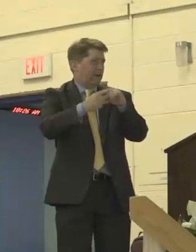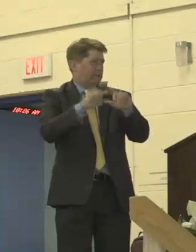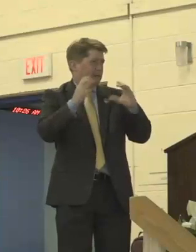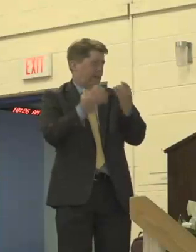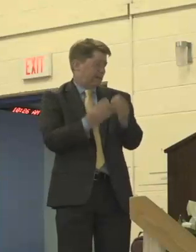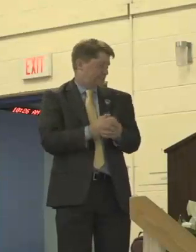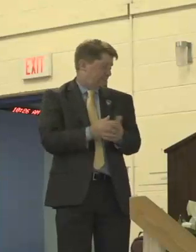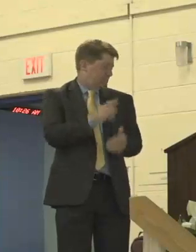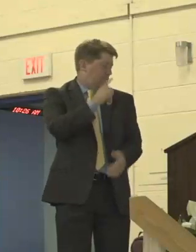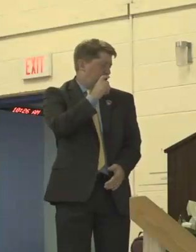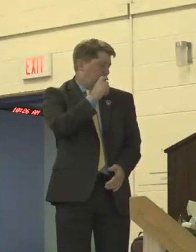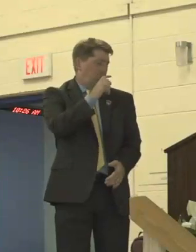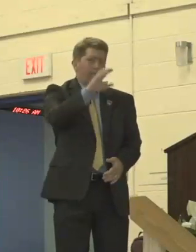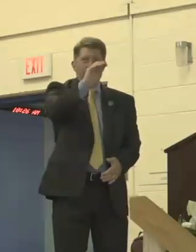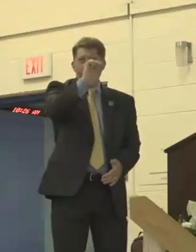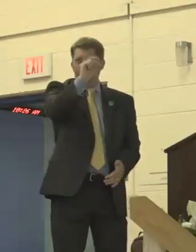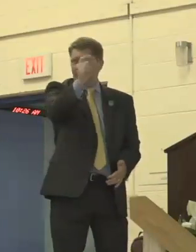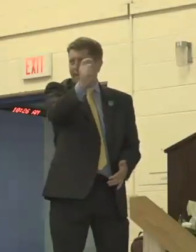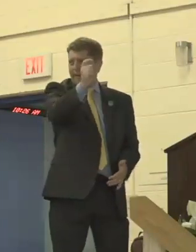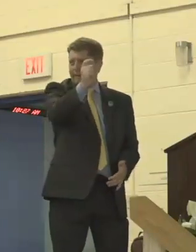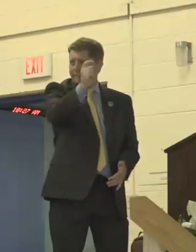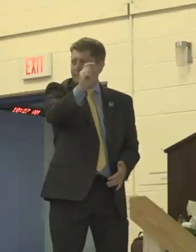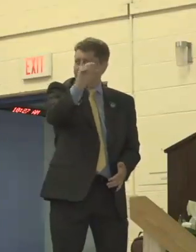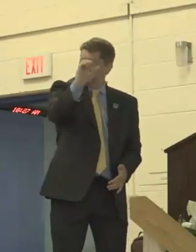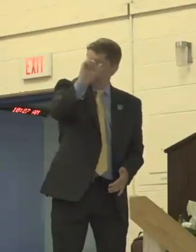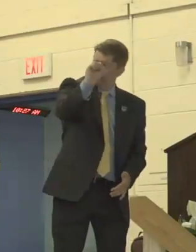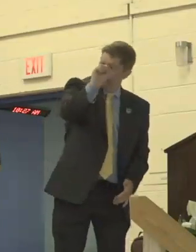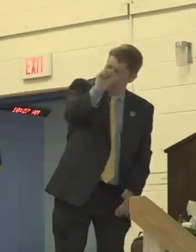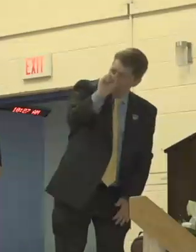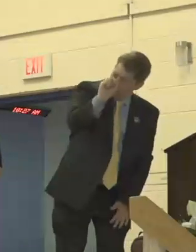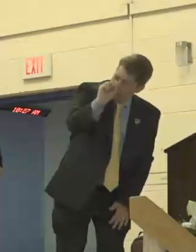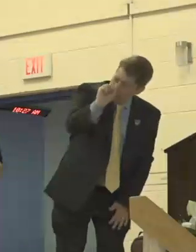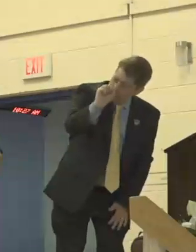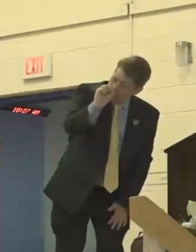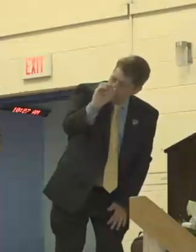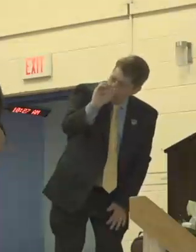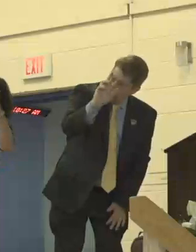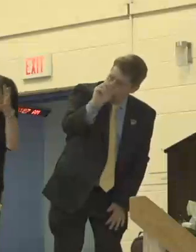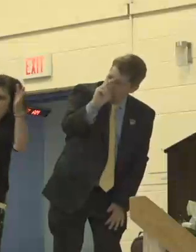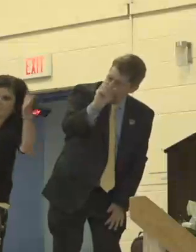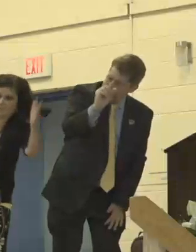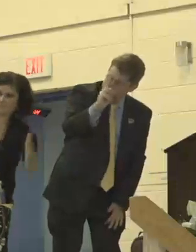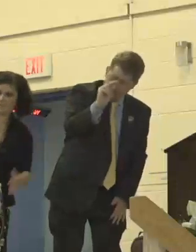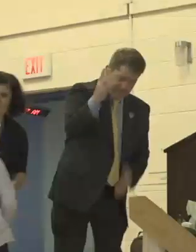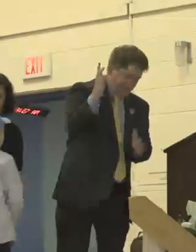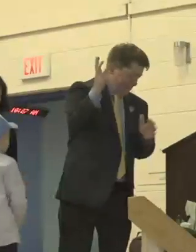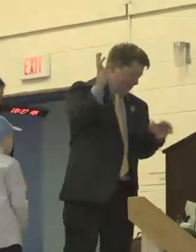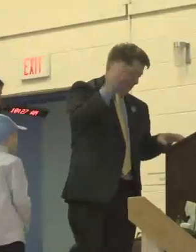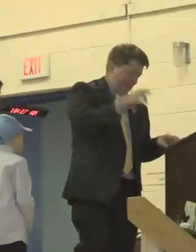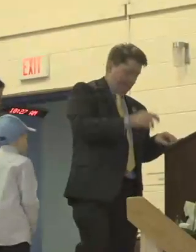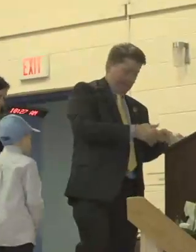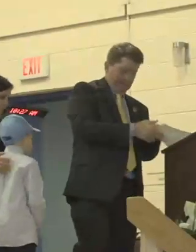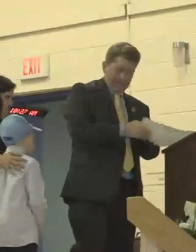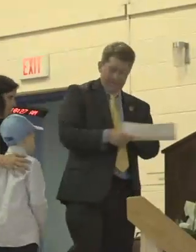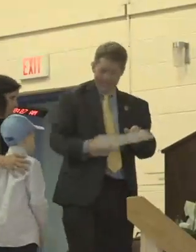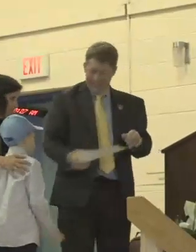sweetest person and makes the most friends in the class. That is Mr. Max Sorensen.